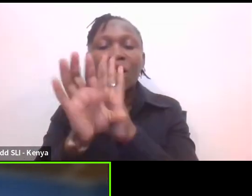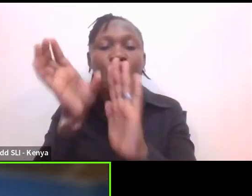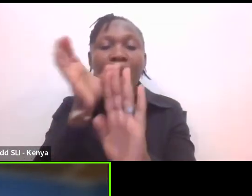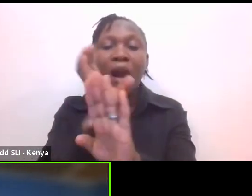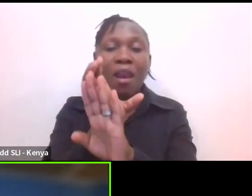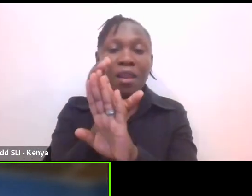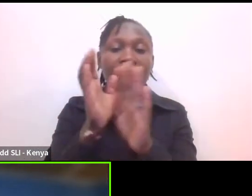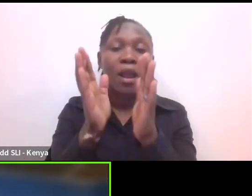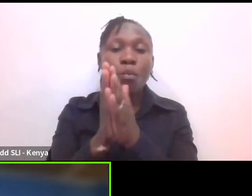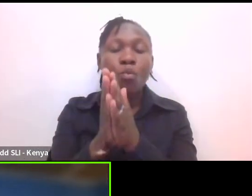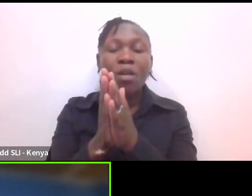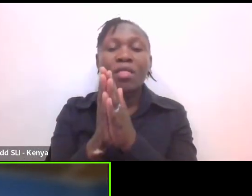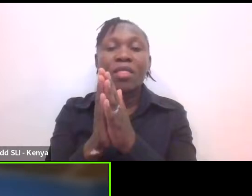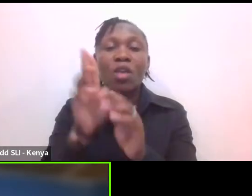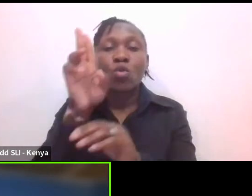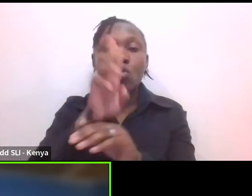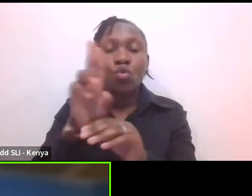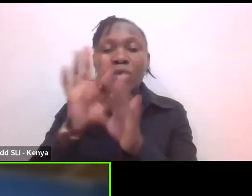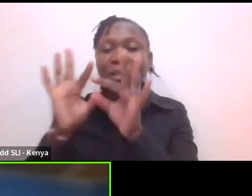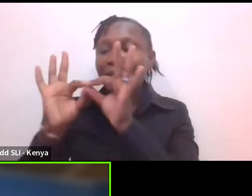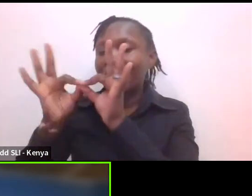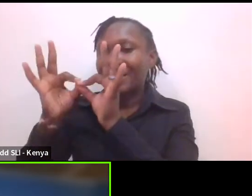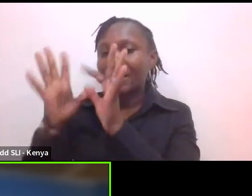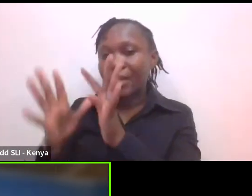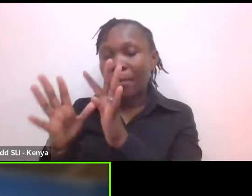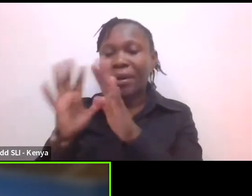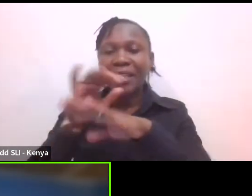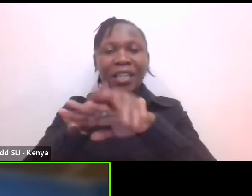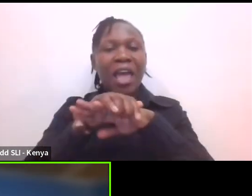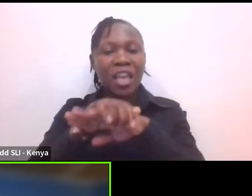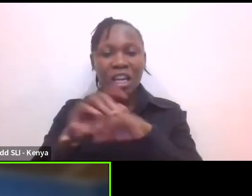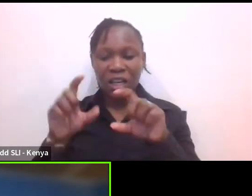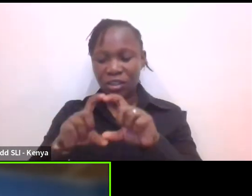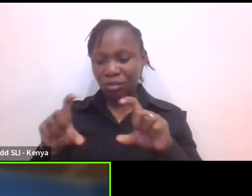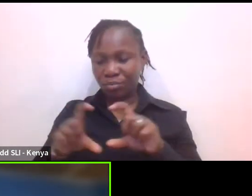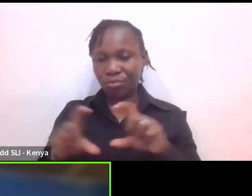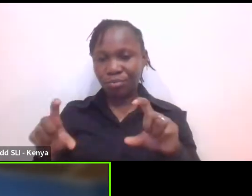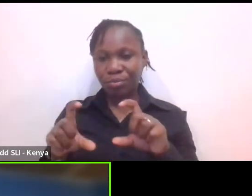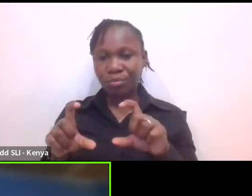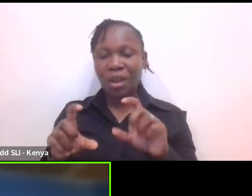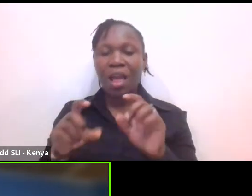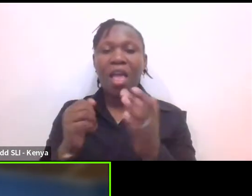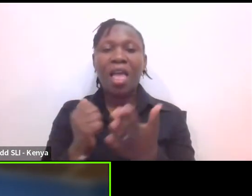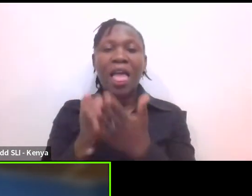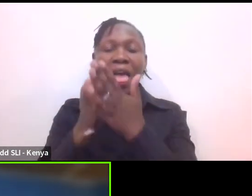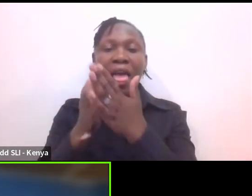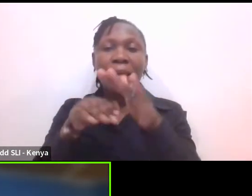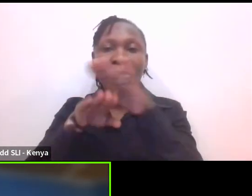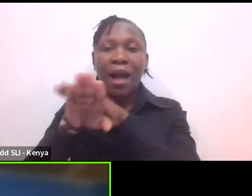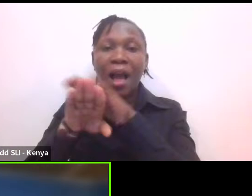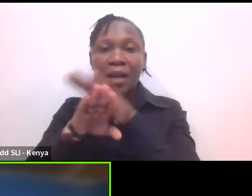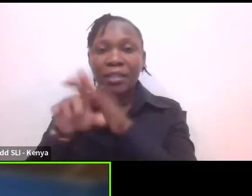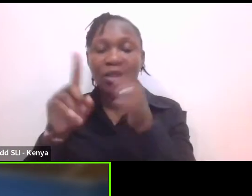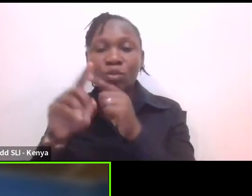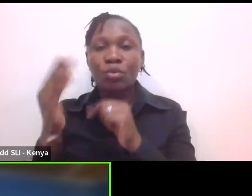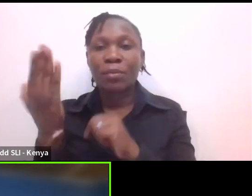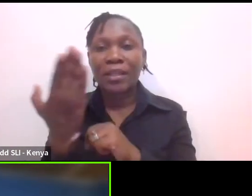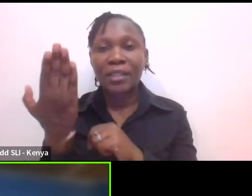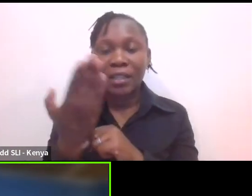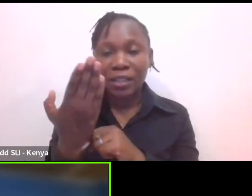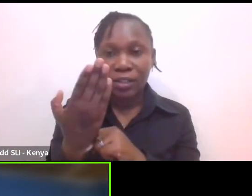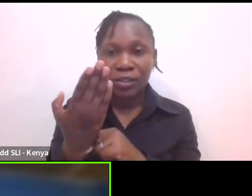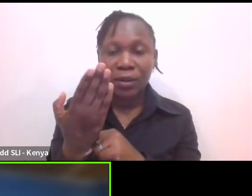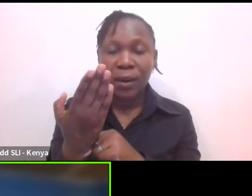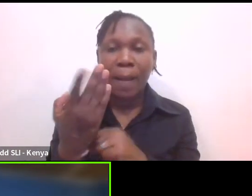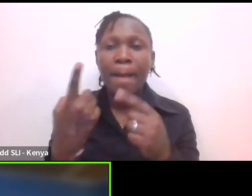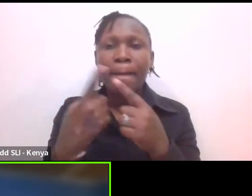using sign language interpreter alongside English captions helps with access to the presentation, and thankful for that. But how do